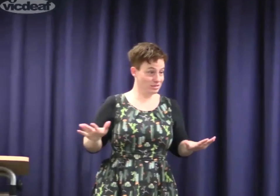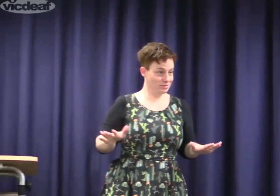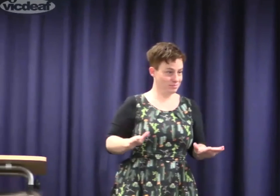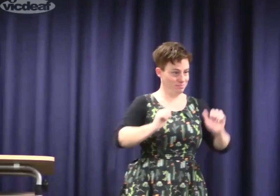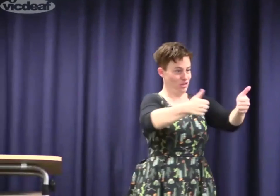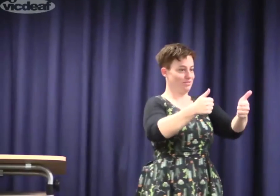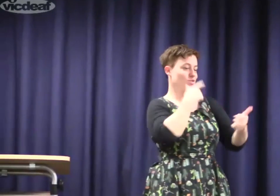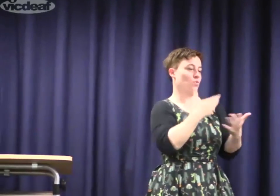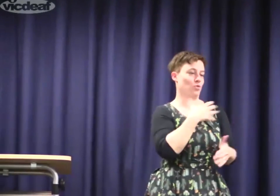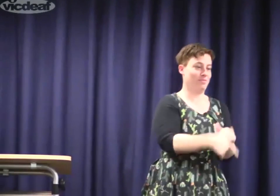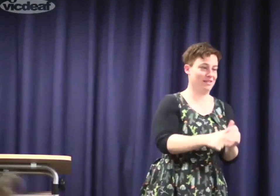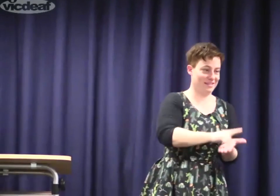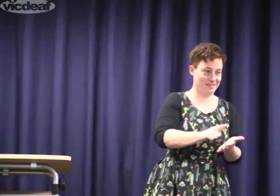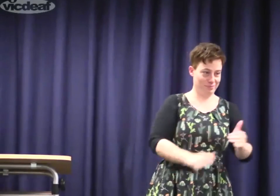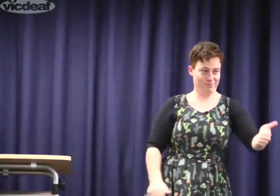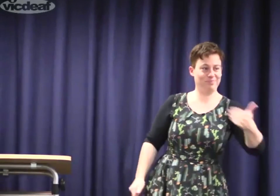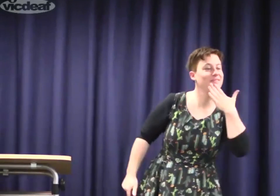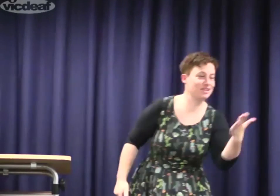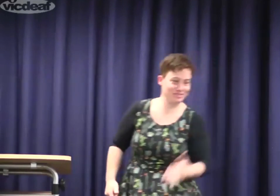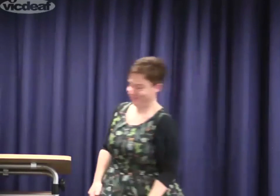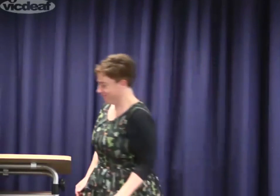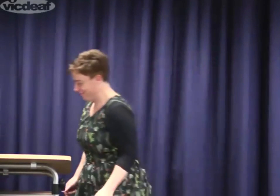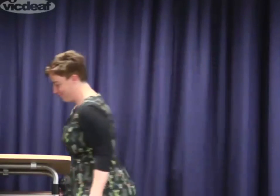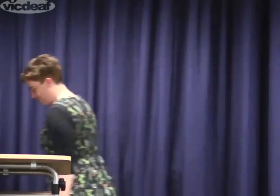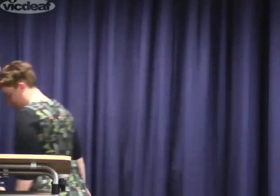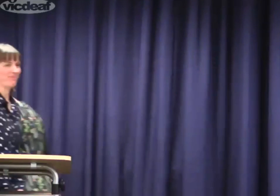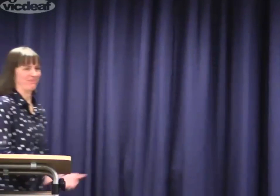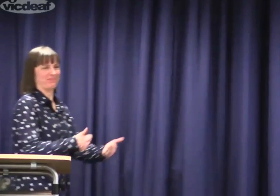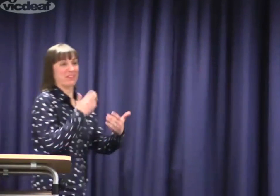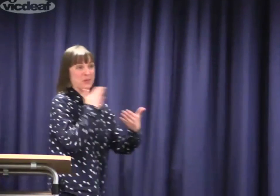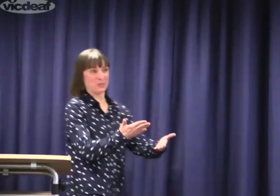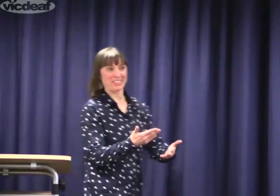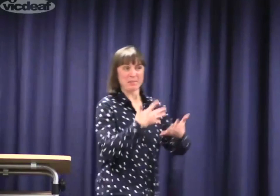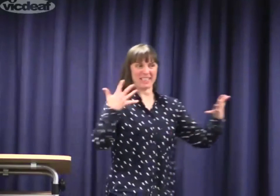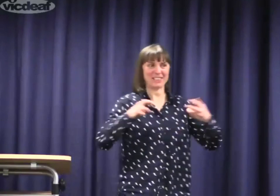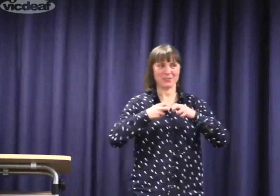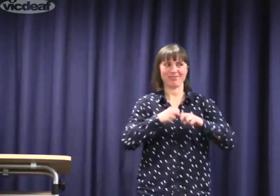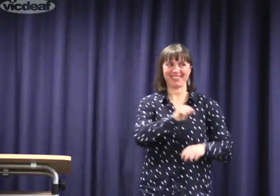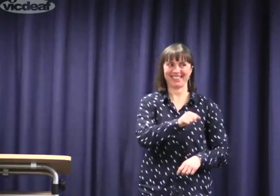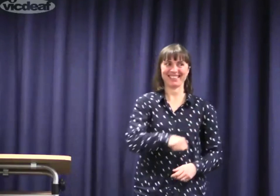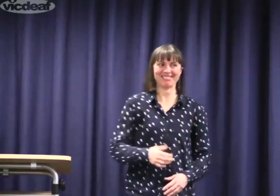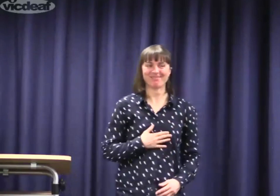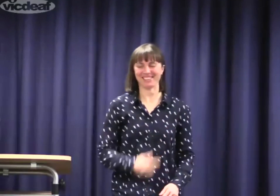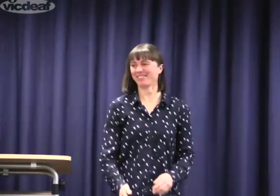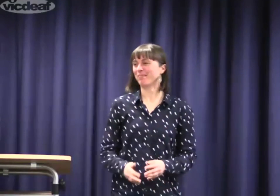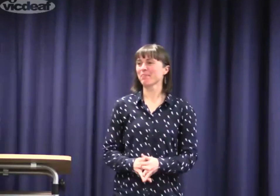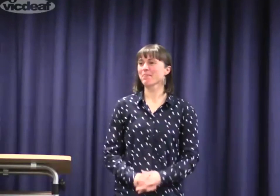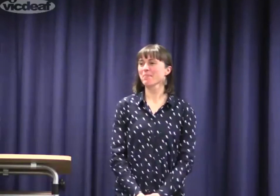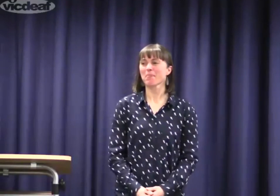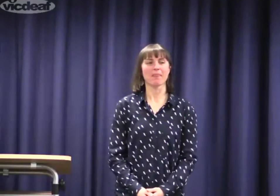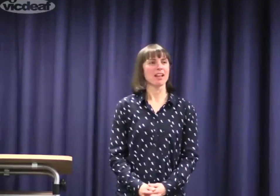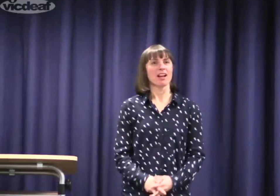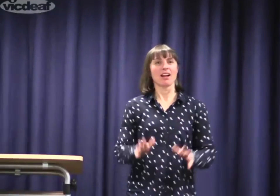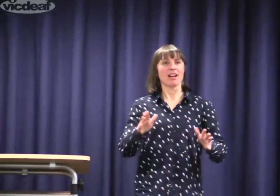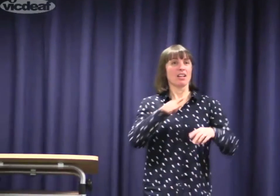Can we, how about you and I sit down and talk more about this later, Shelley? Fab. Thank you, and that's a big